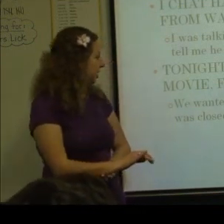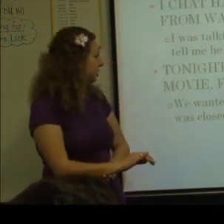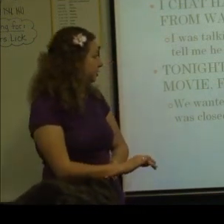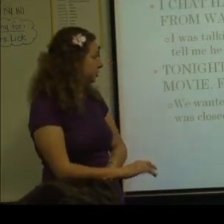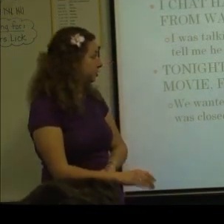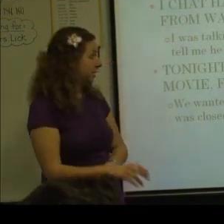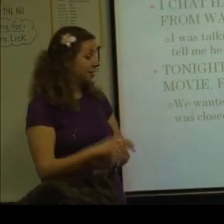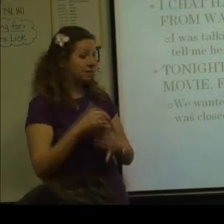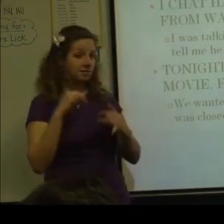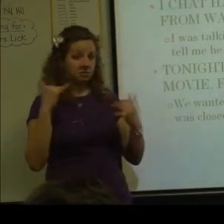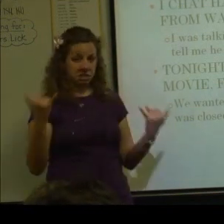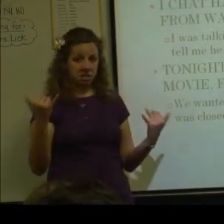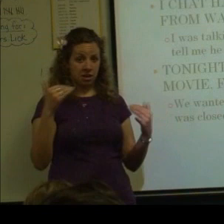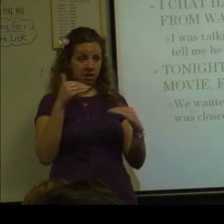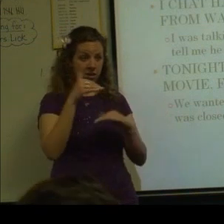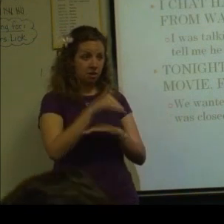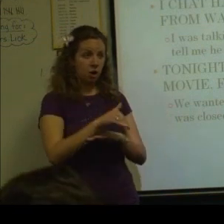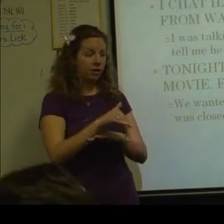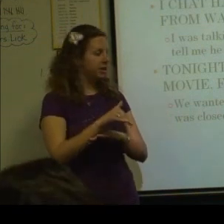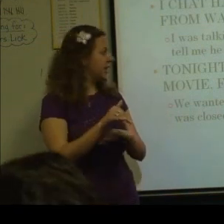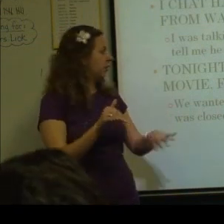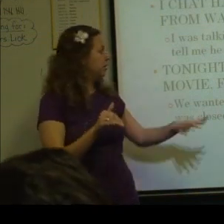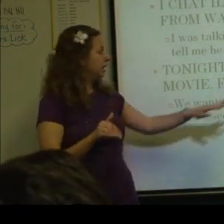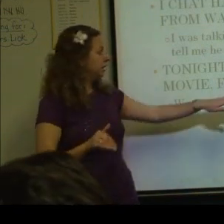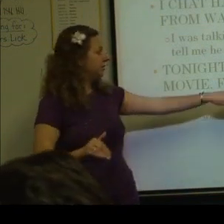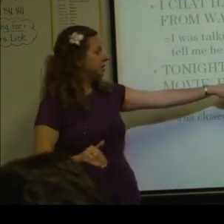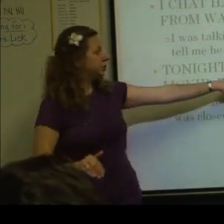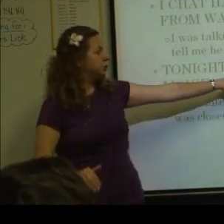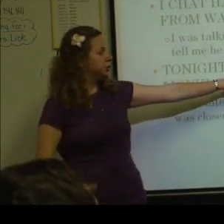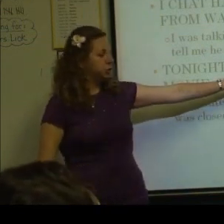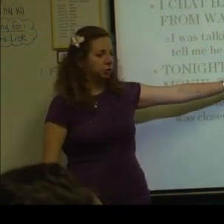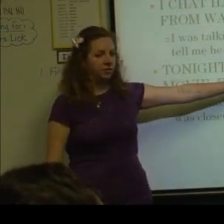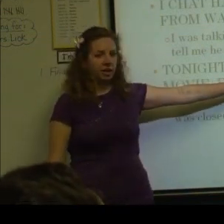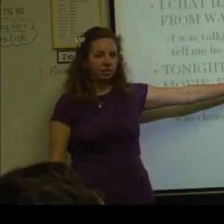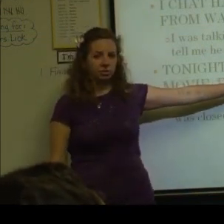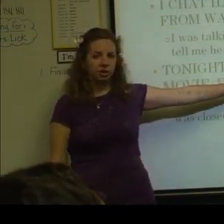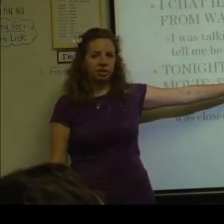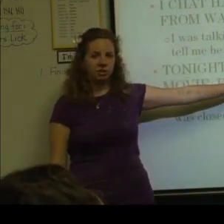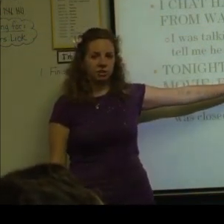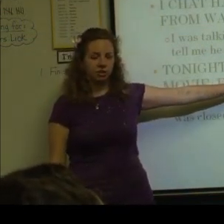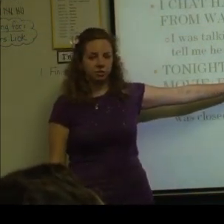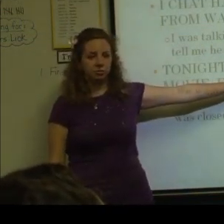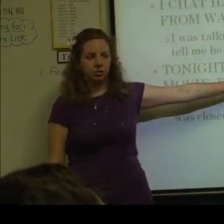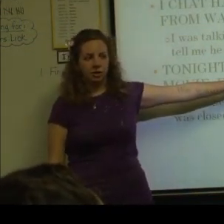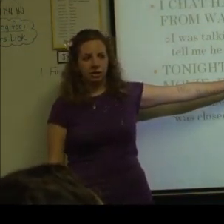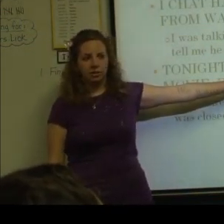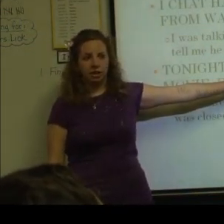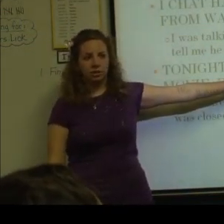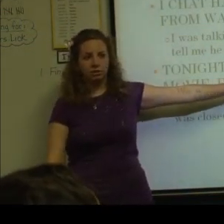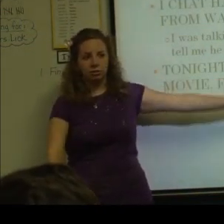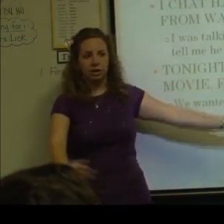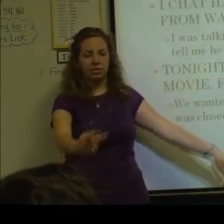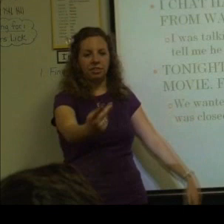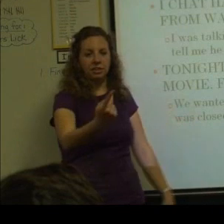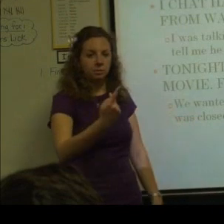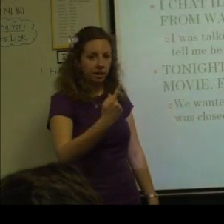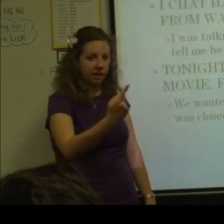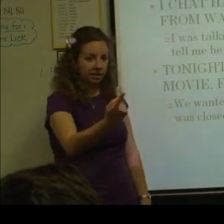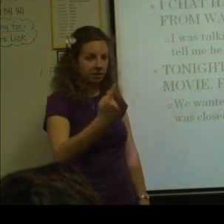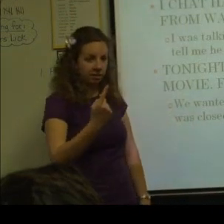Okay, so it'll be, okay, now if it's two of us or us two, then do you do it this way